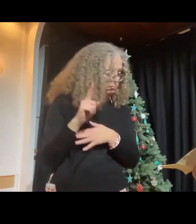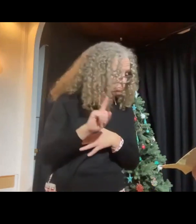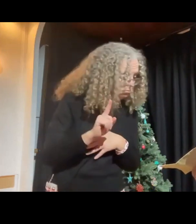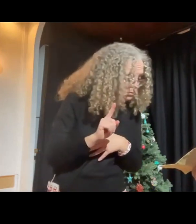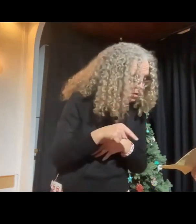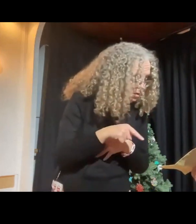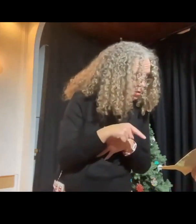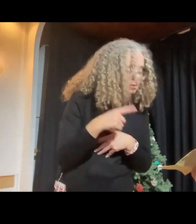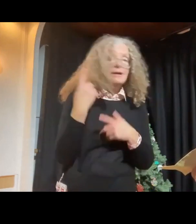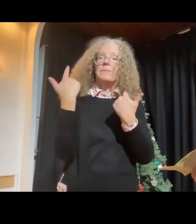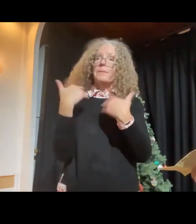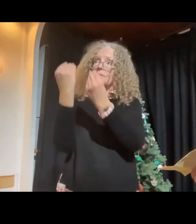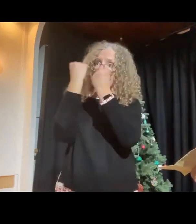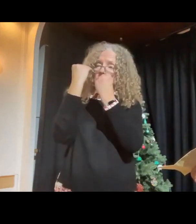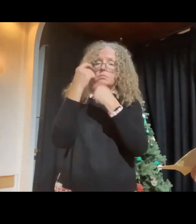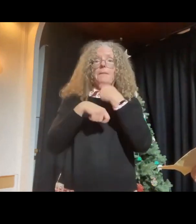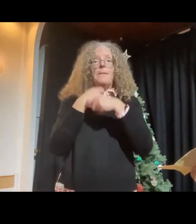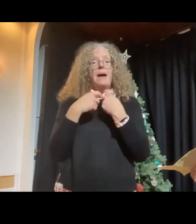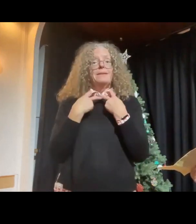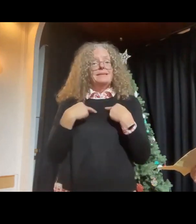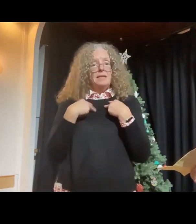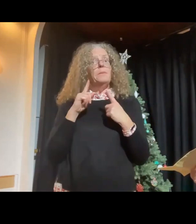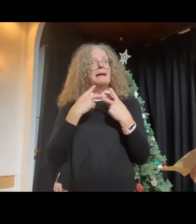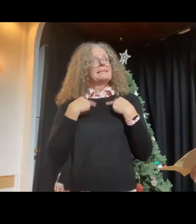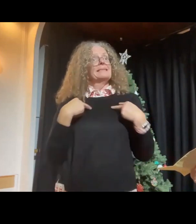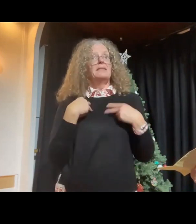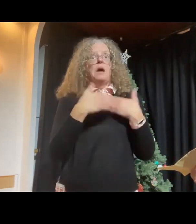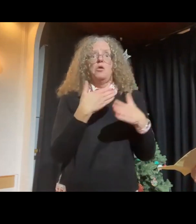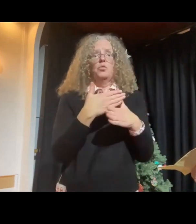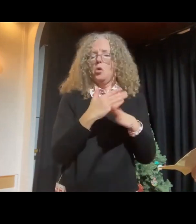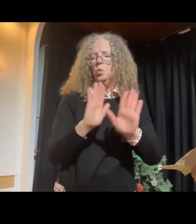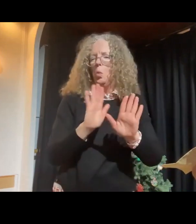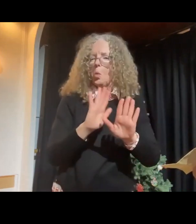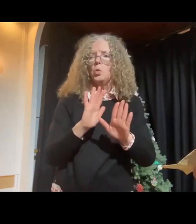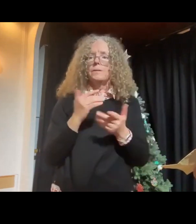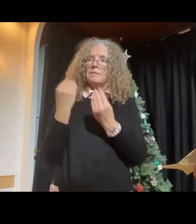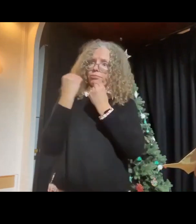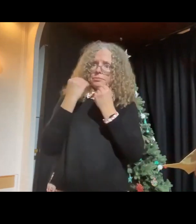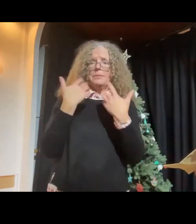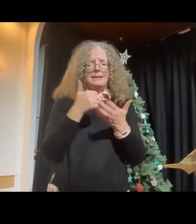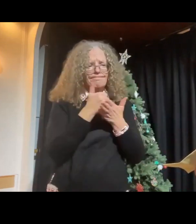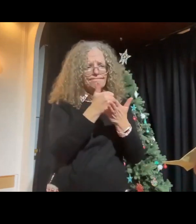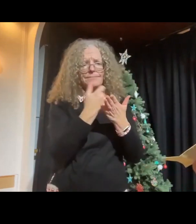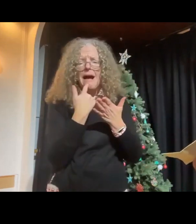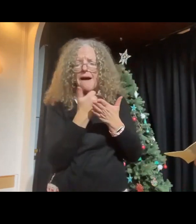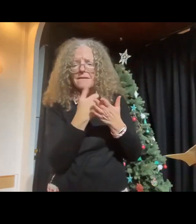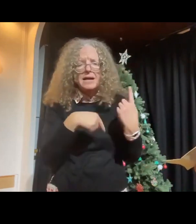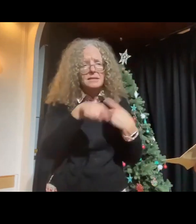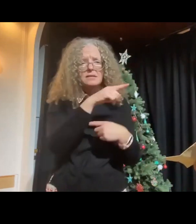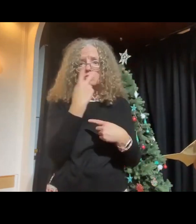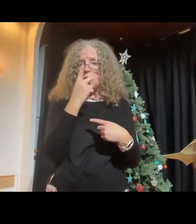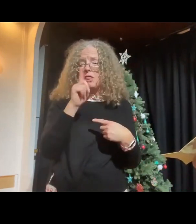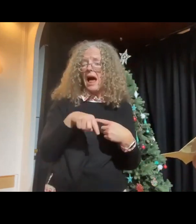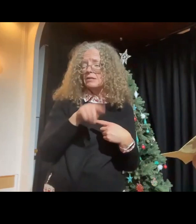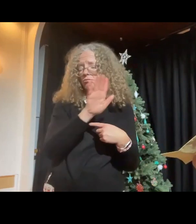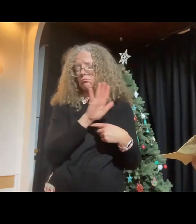Wilks, our other presenter tonight, is a qualified solicitor. He's not a practicing solicitor, but